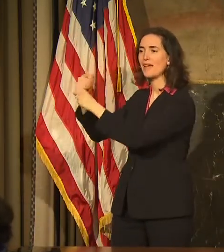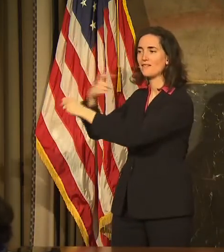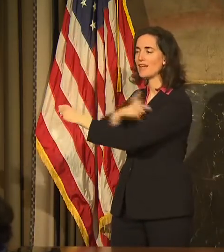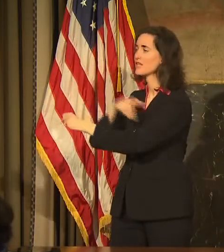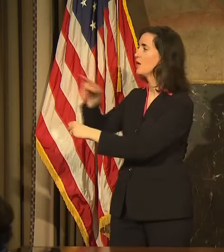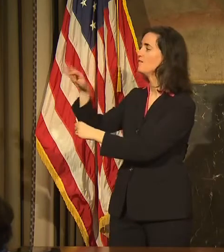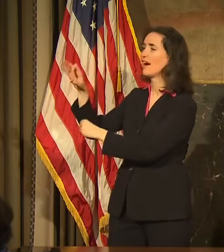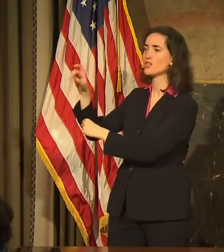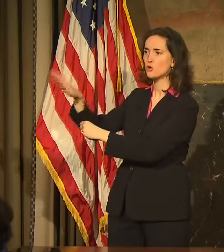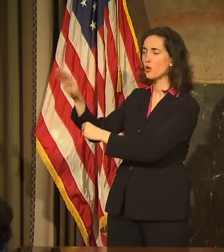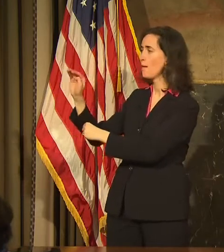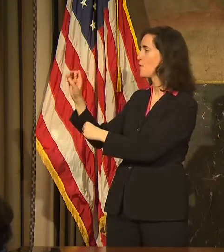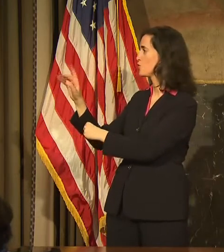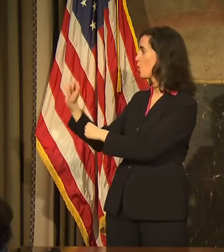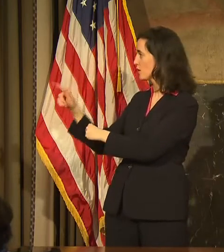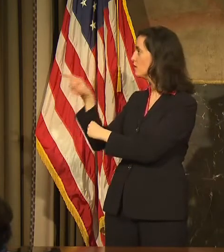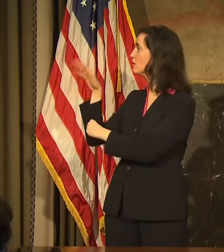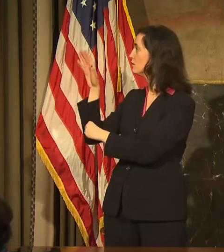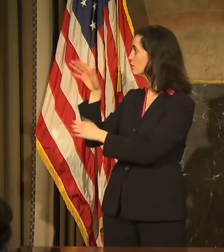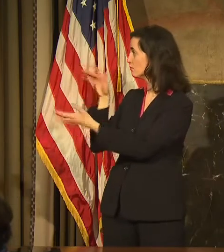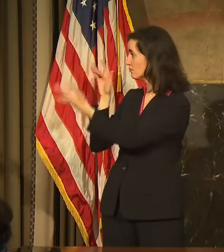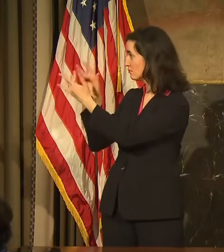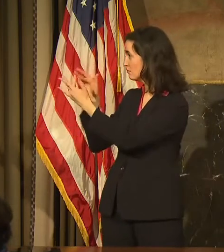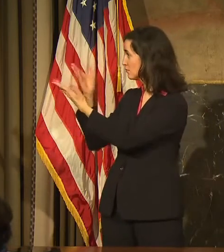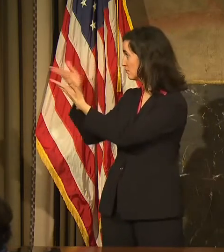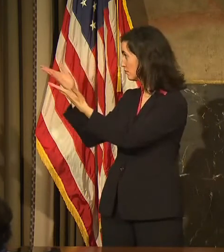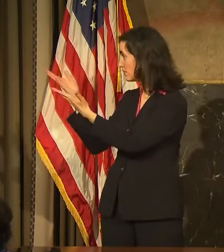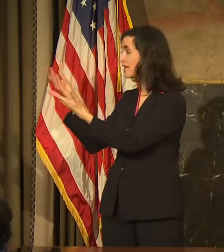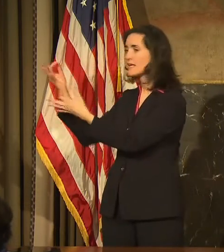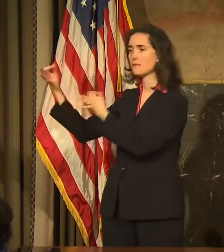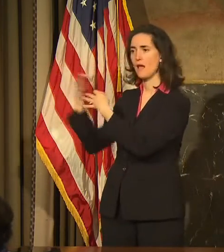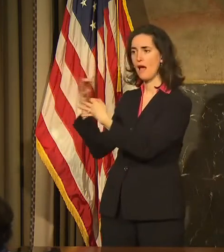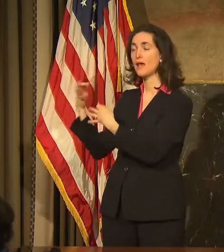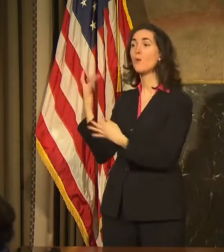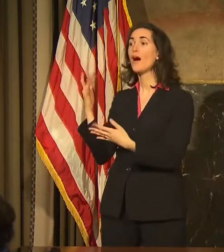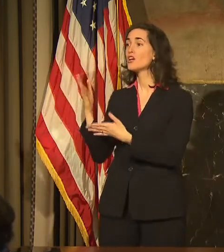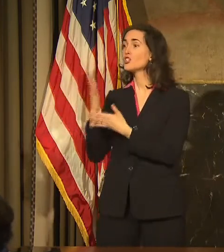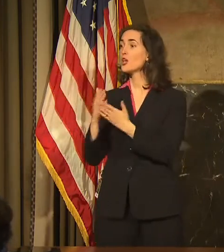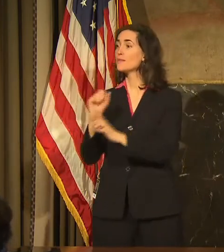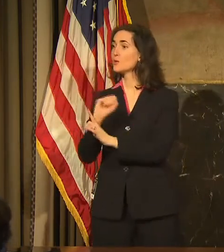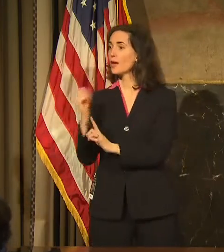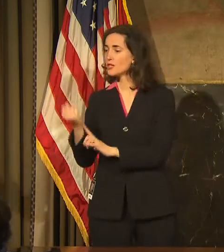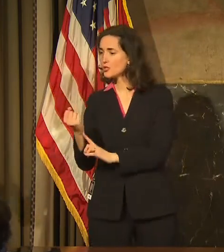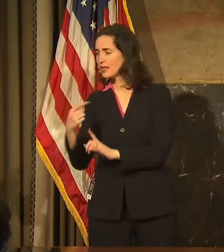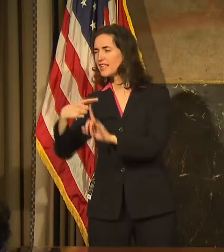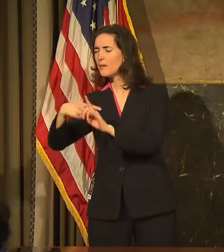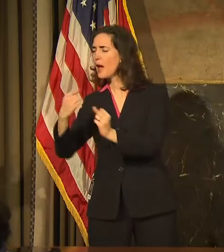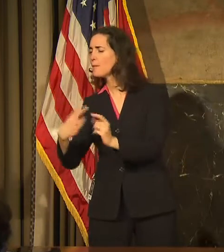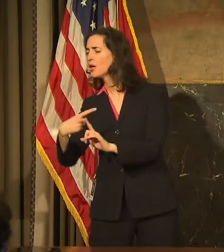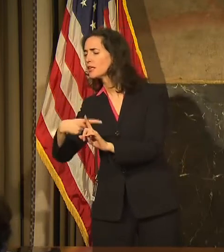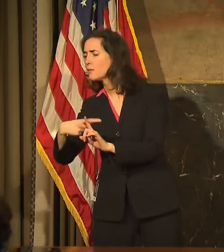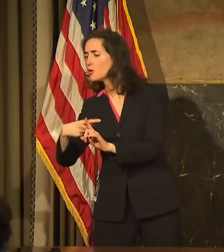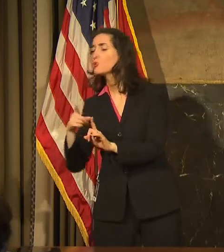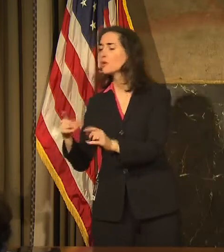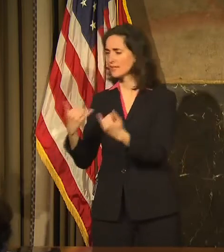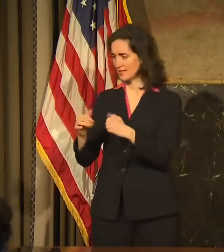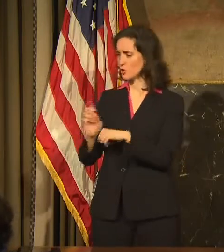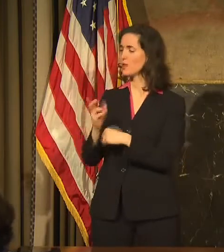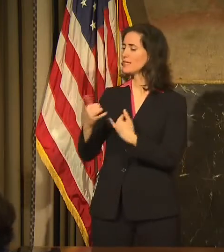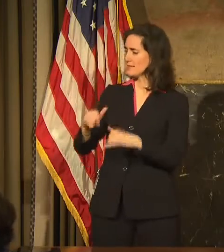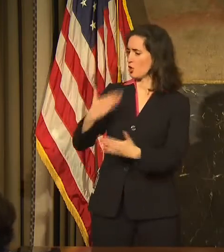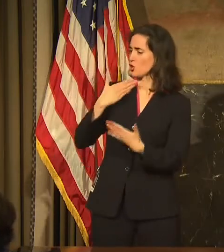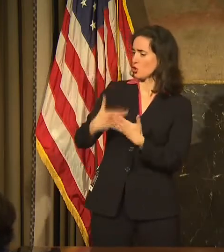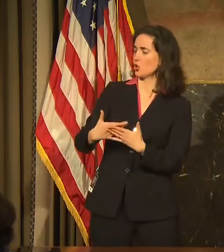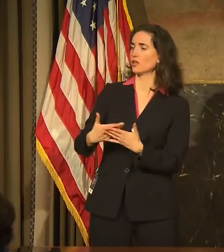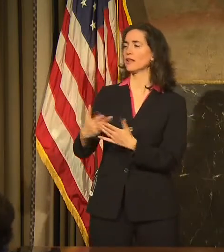Moderna, and they walk through what happened. There are some instances where, depending on the circumstance, depending on the temperature range, you can actually still use those